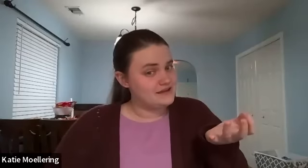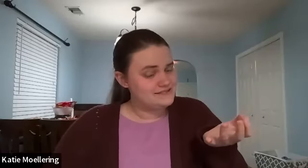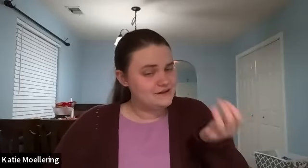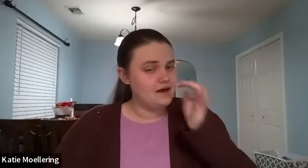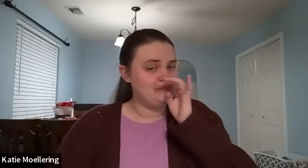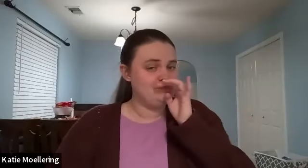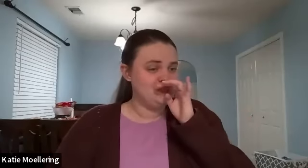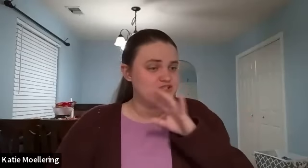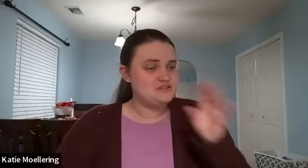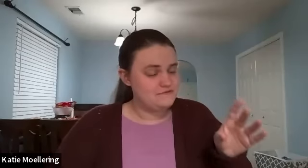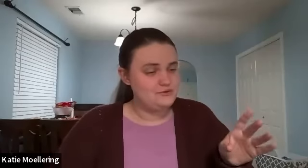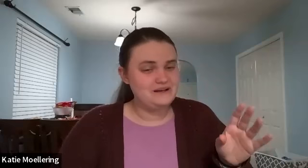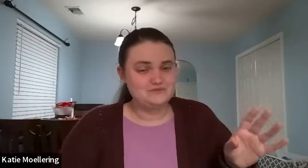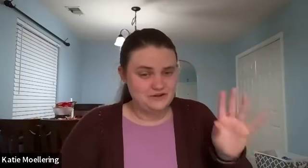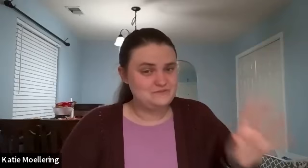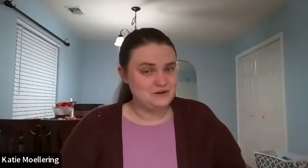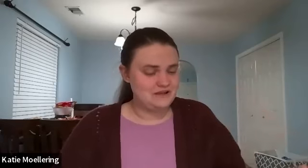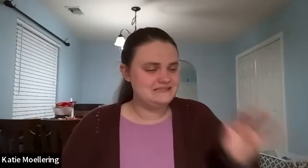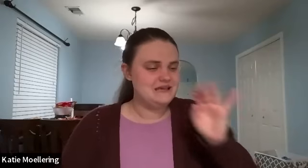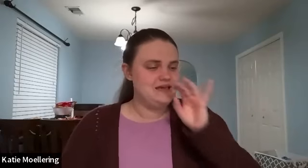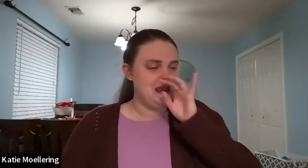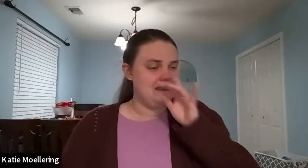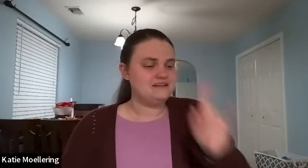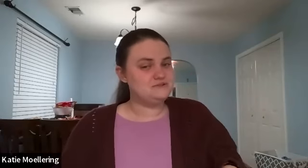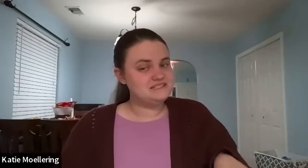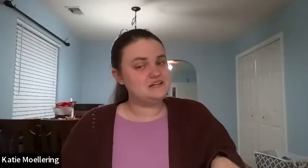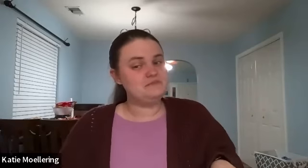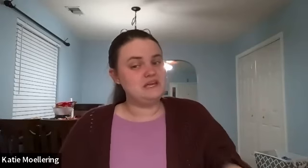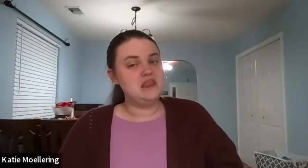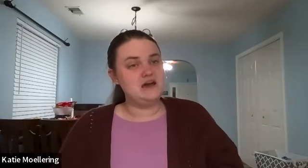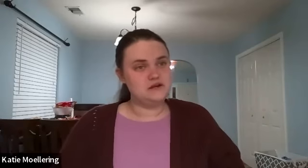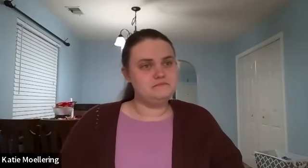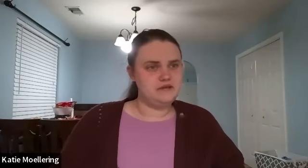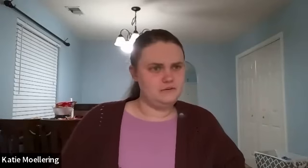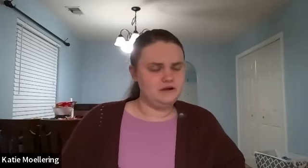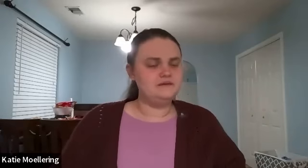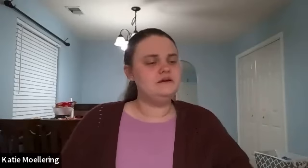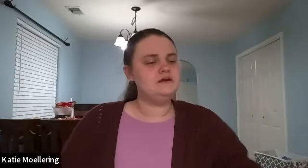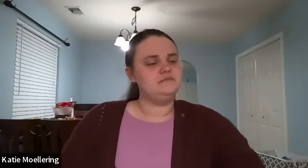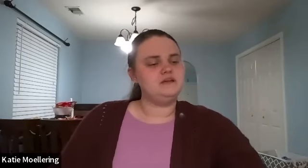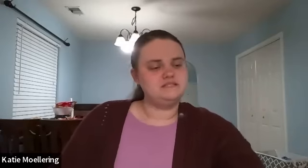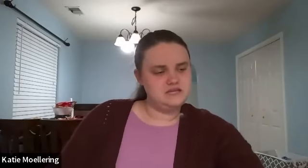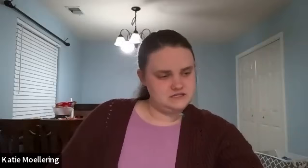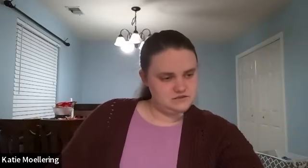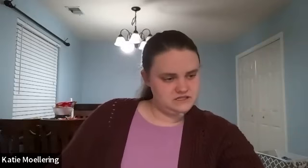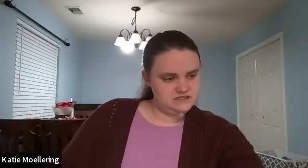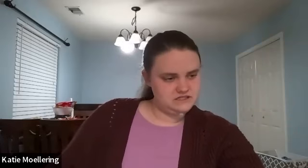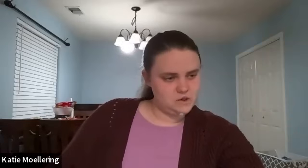signs. Usually the food one is one of those big ones. Next week's is going to be another big one, because next week's is going